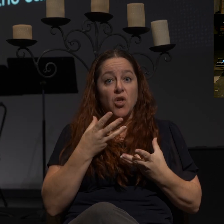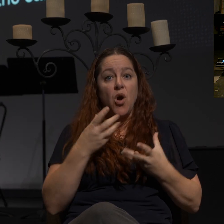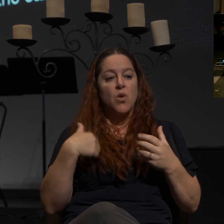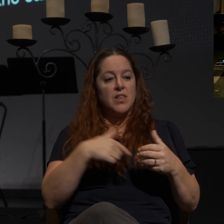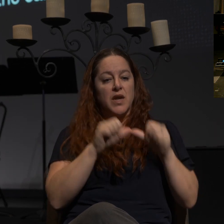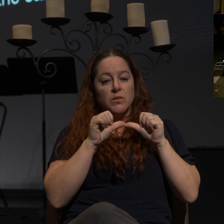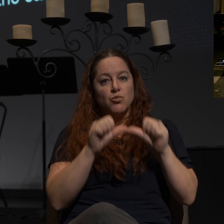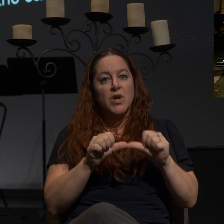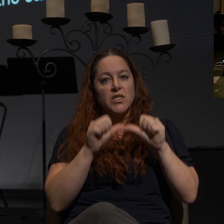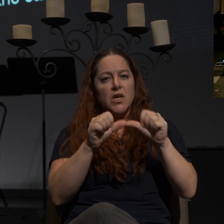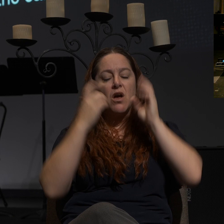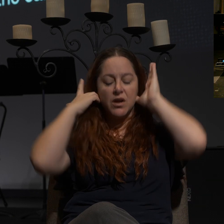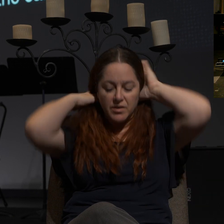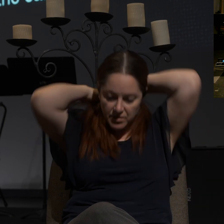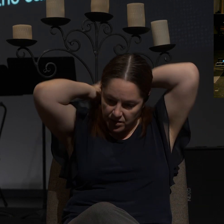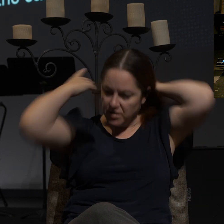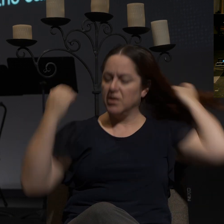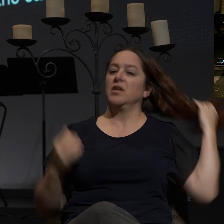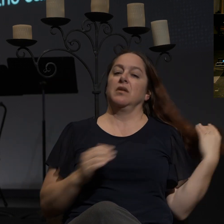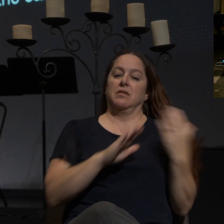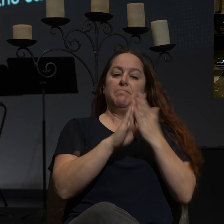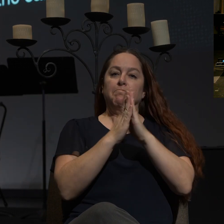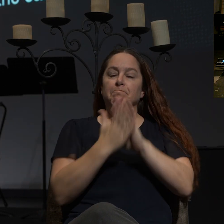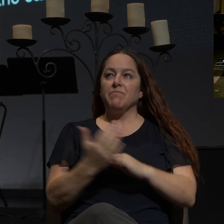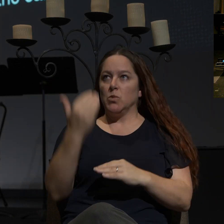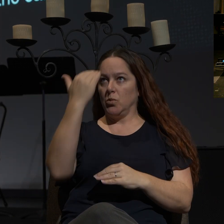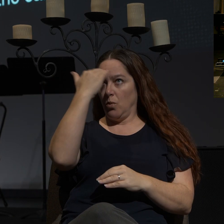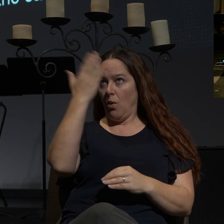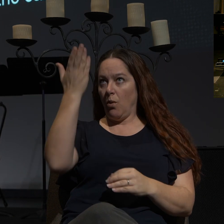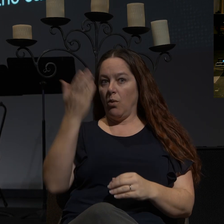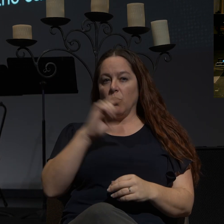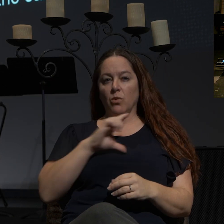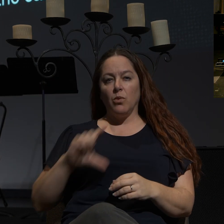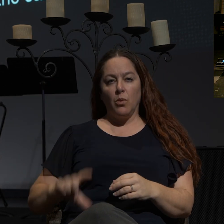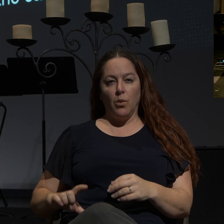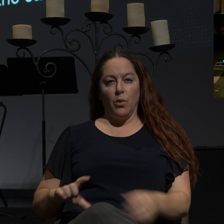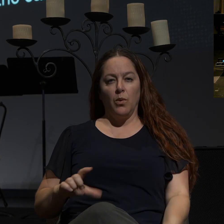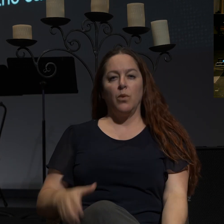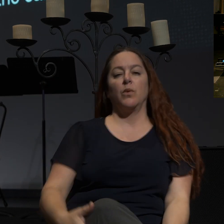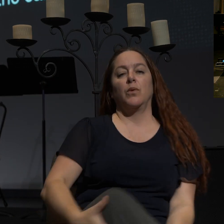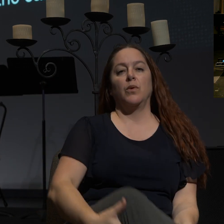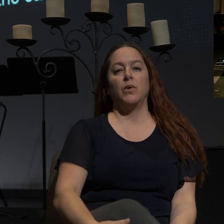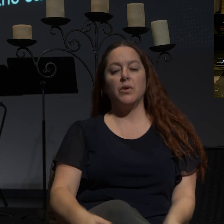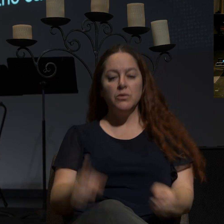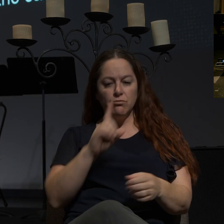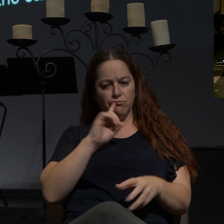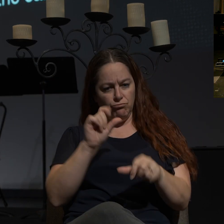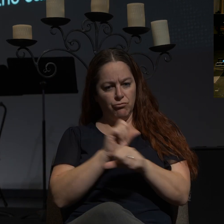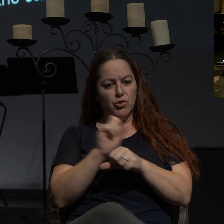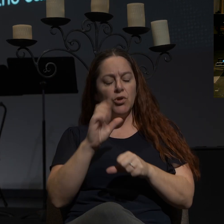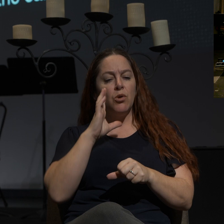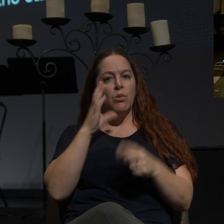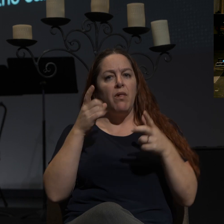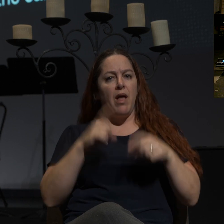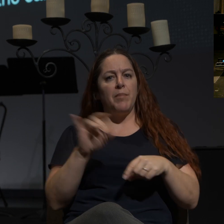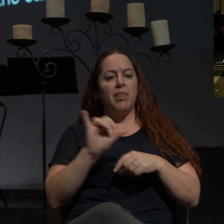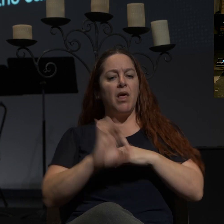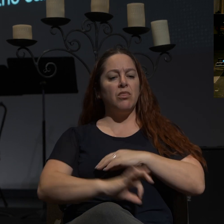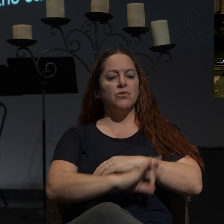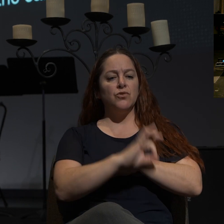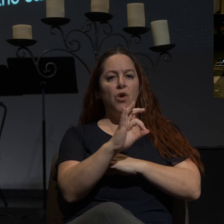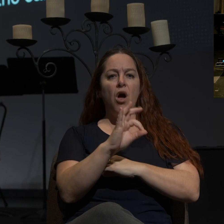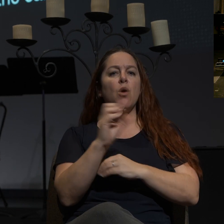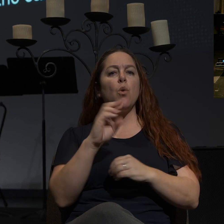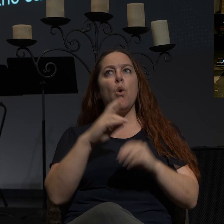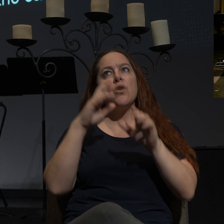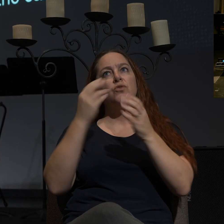press on to know the Lord. His going out is sure as the dawn. He will come to us as the showers, as the